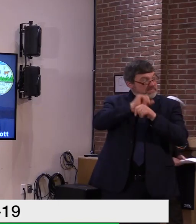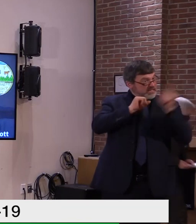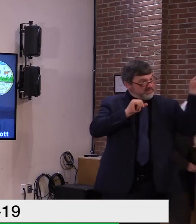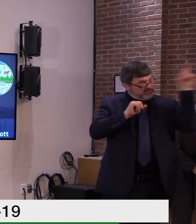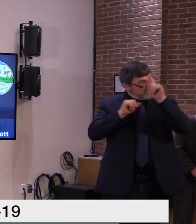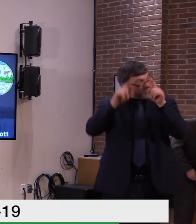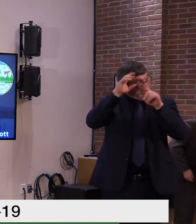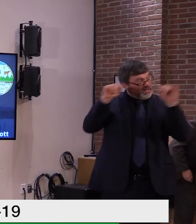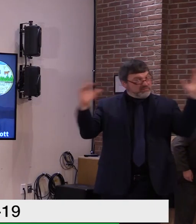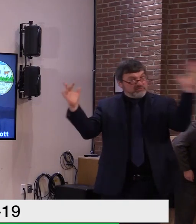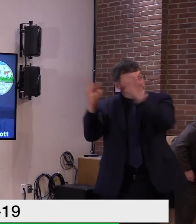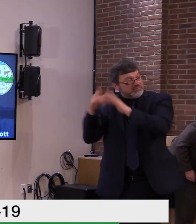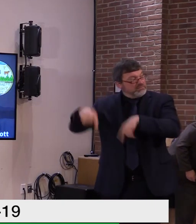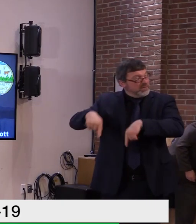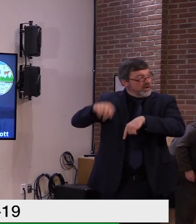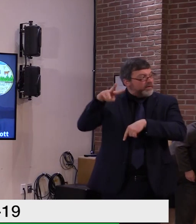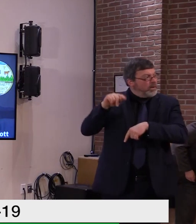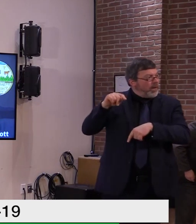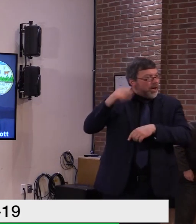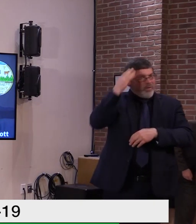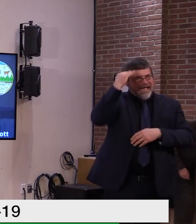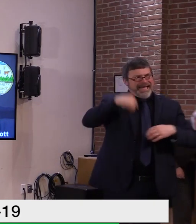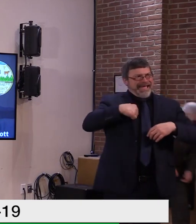talking national policy.